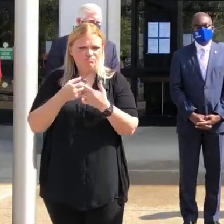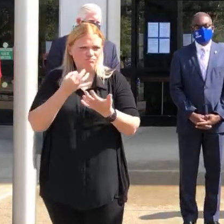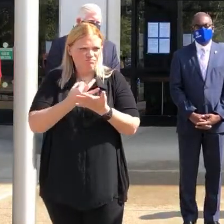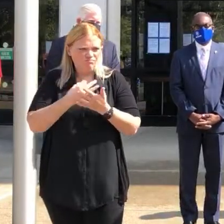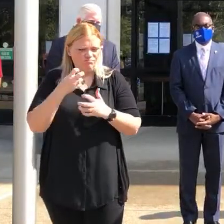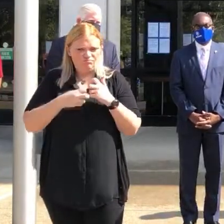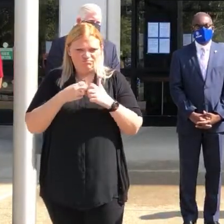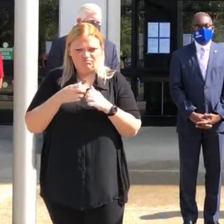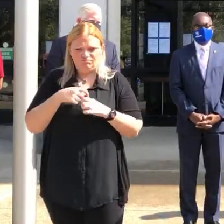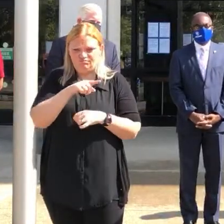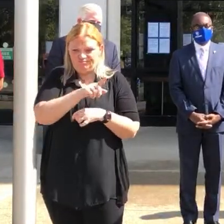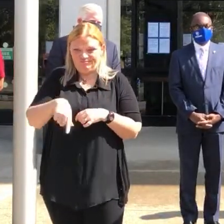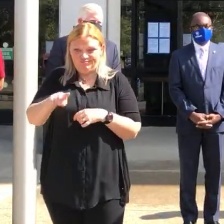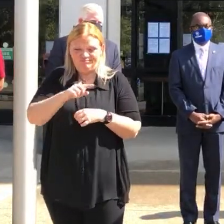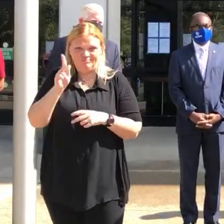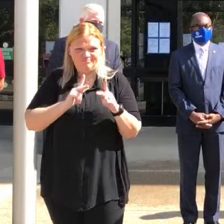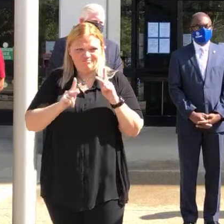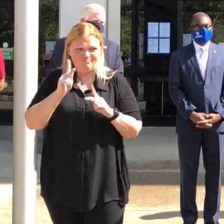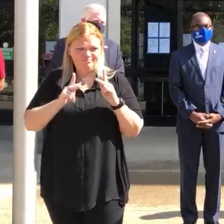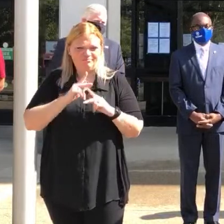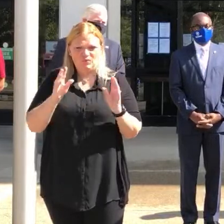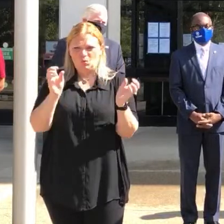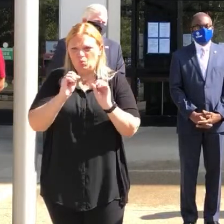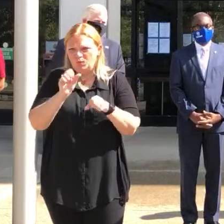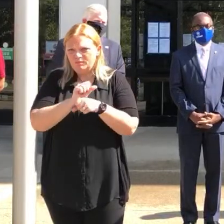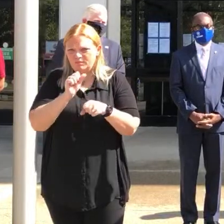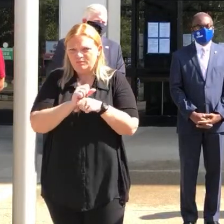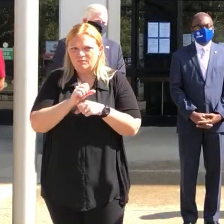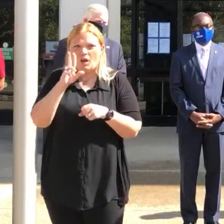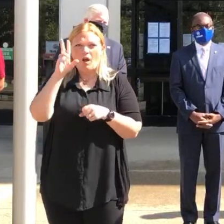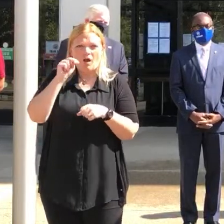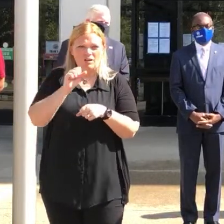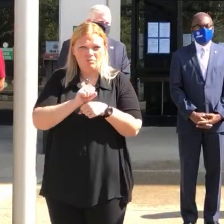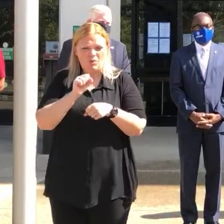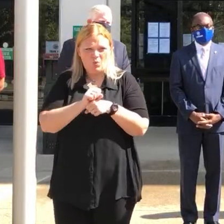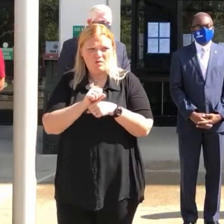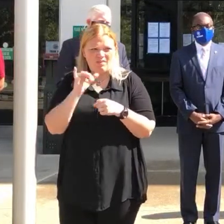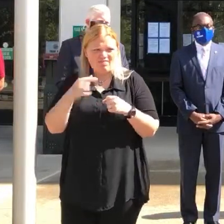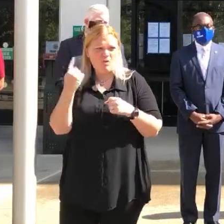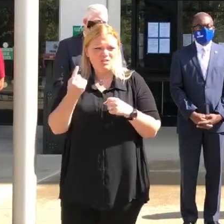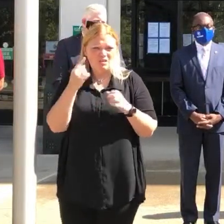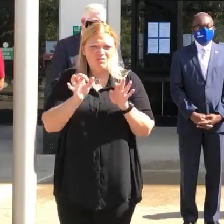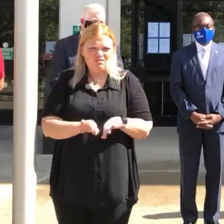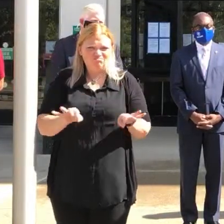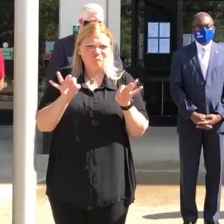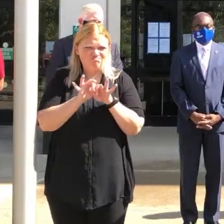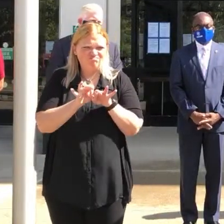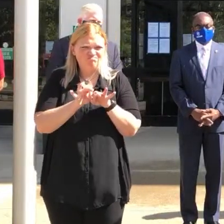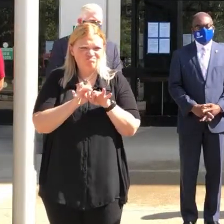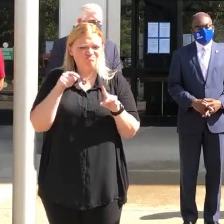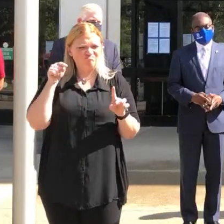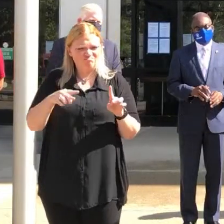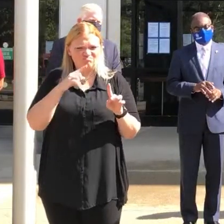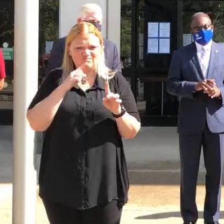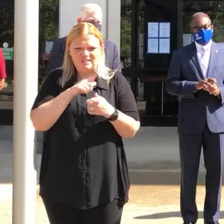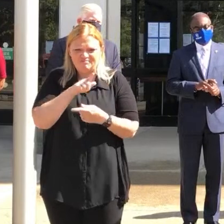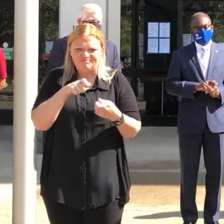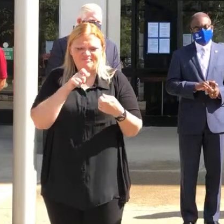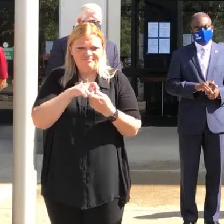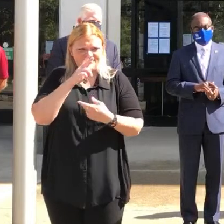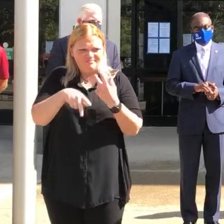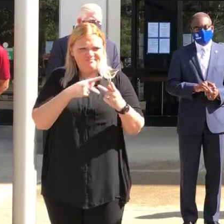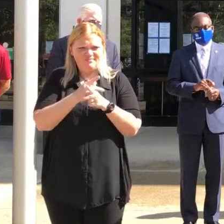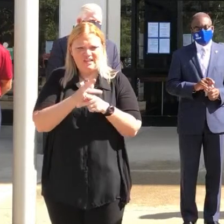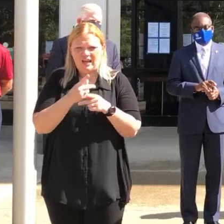as these persons experiencing underemployment or unemployment, was something that was vital. This is precisely the kind